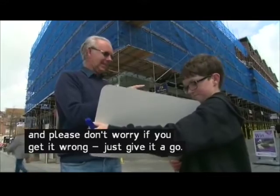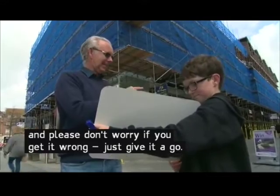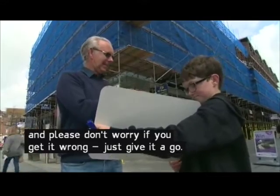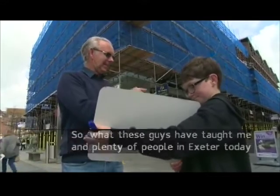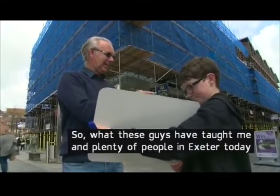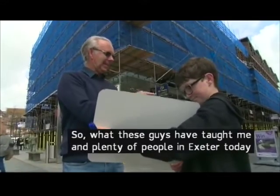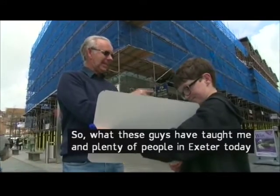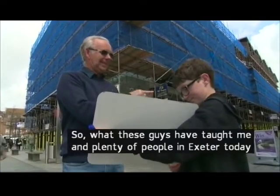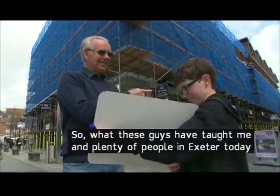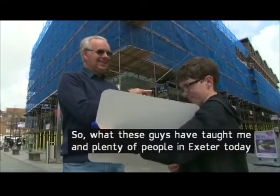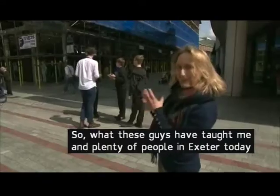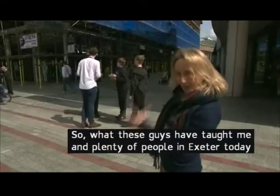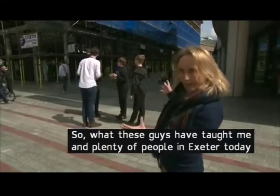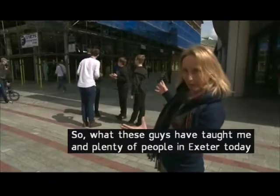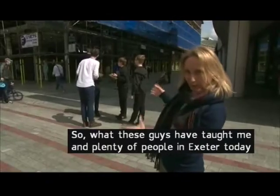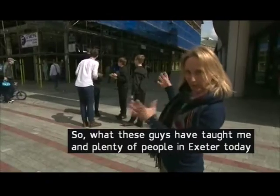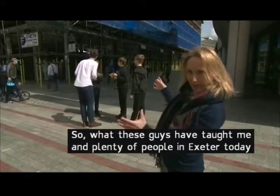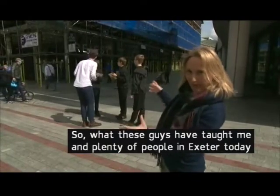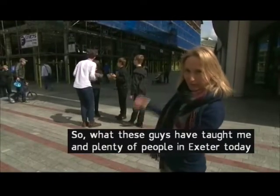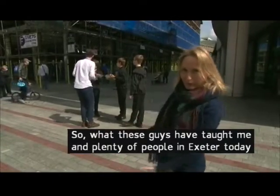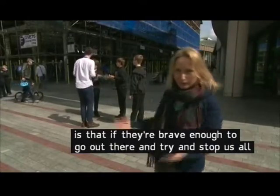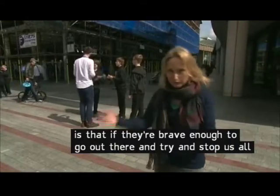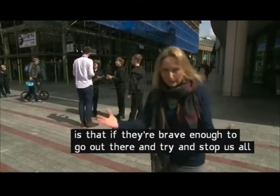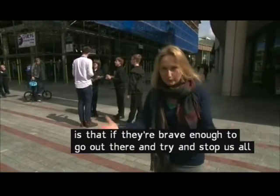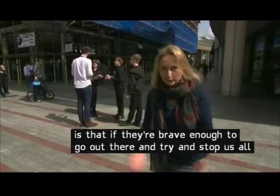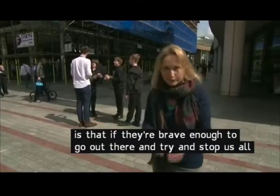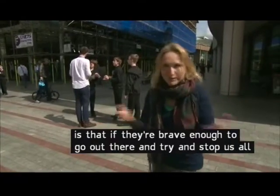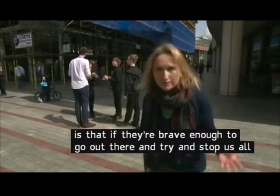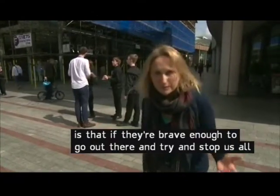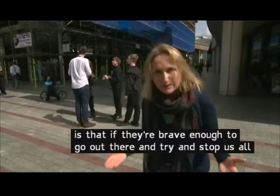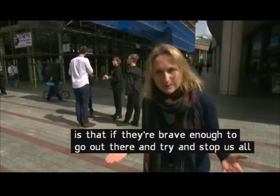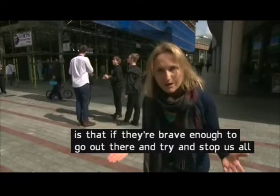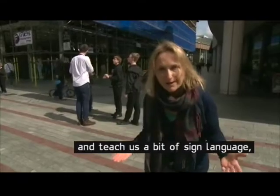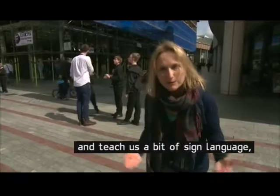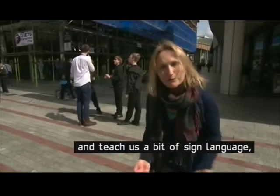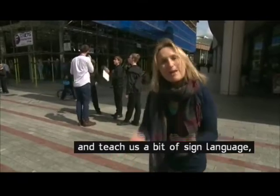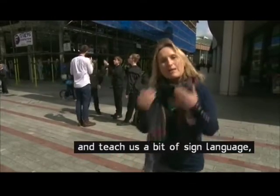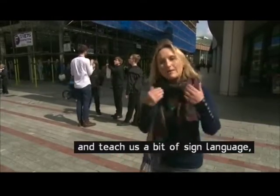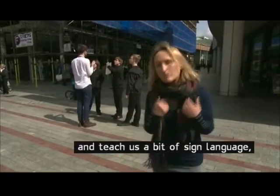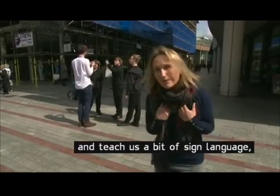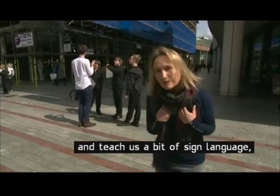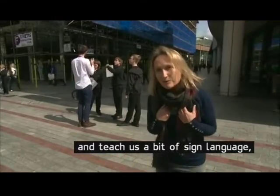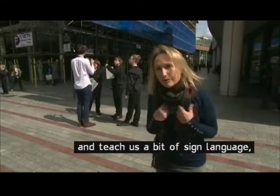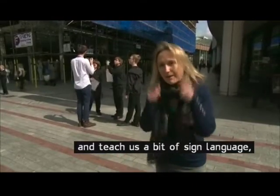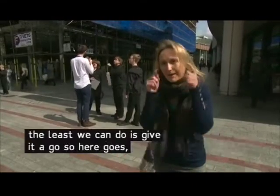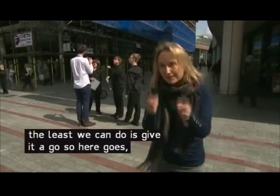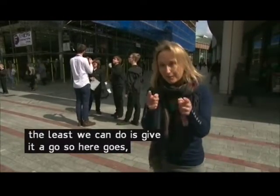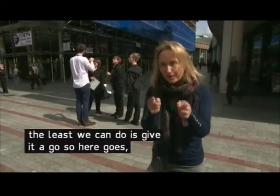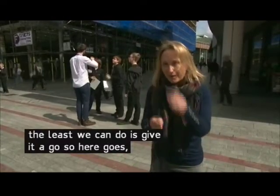people in Exeter today is that if they're brave enough to go out there and try and stop us all and teach us a bit of sign language, the least we can do is give it a go.